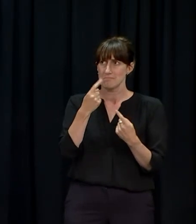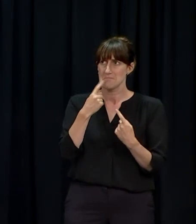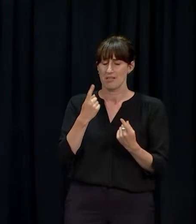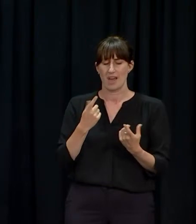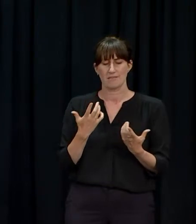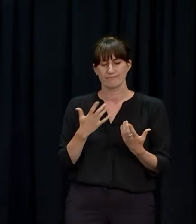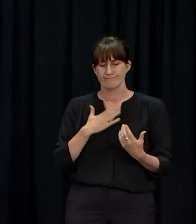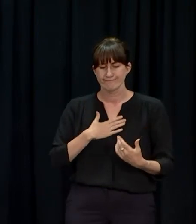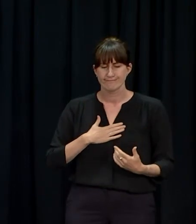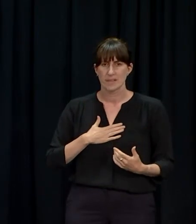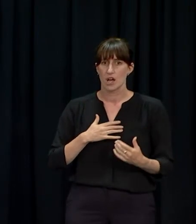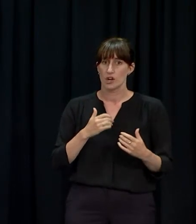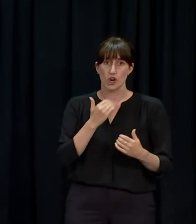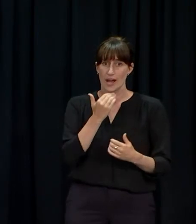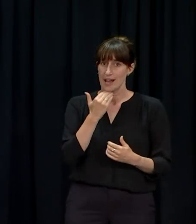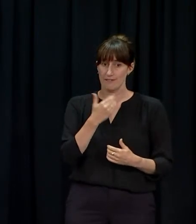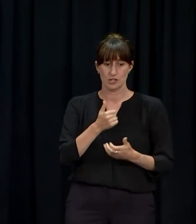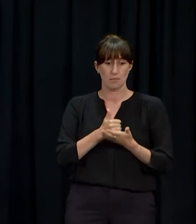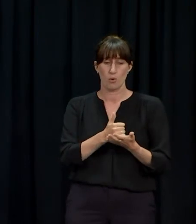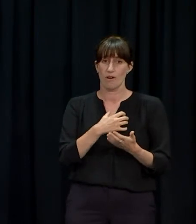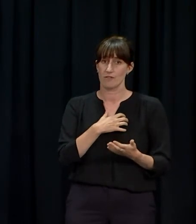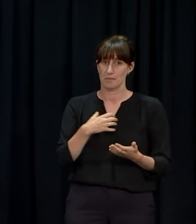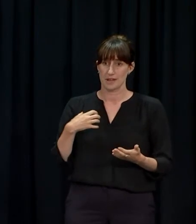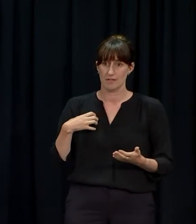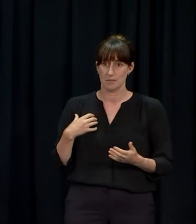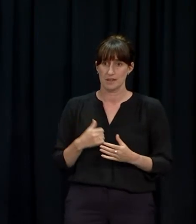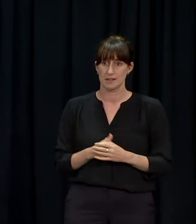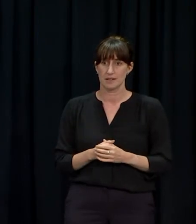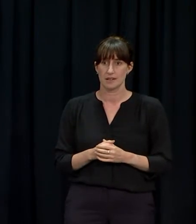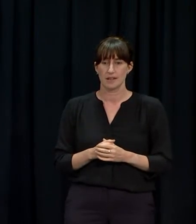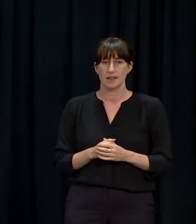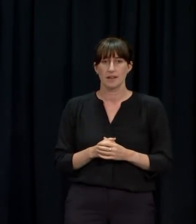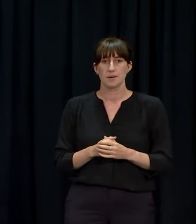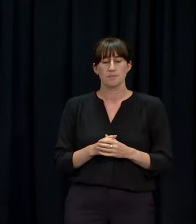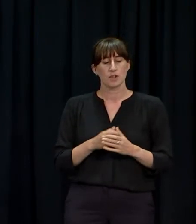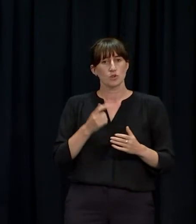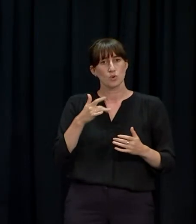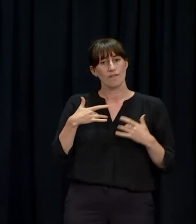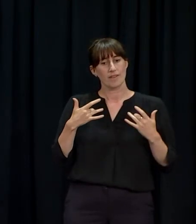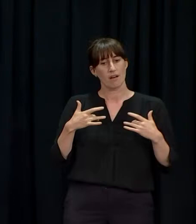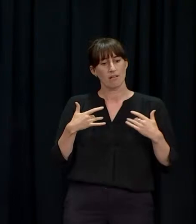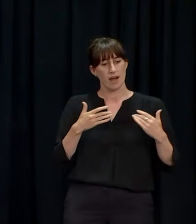audience numbers grow, cap numbers grow under a phase 3